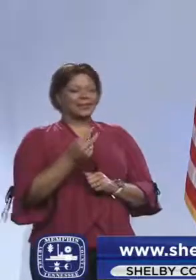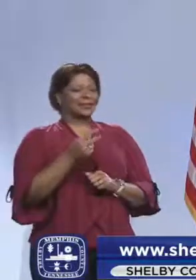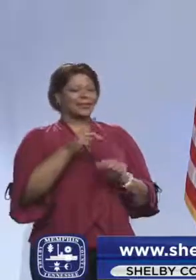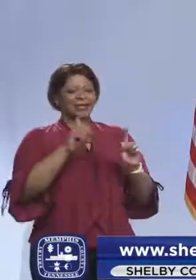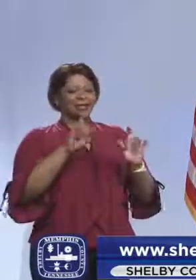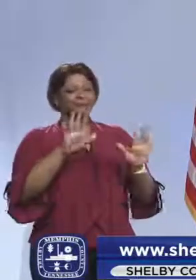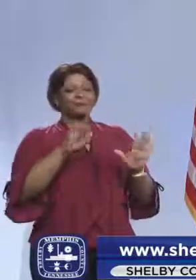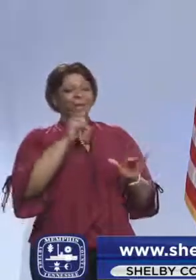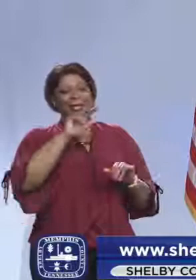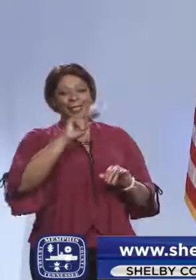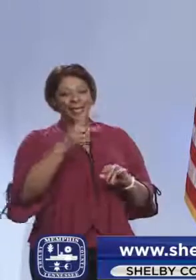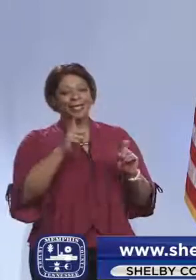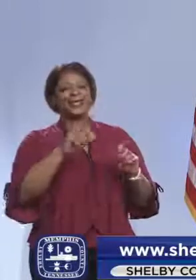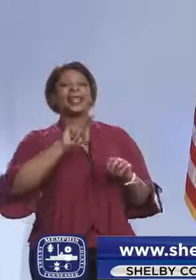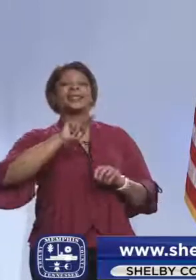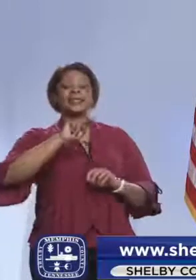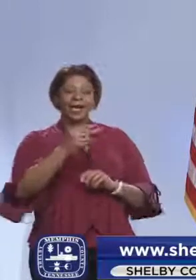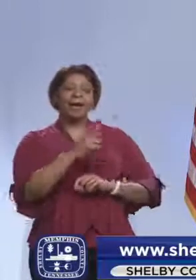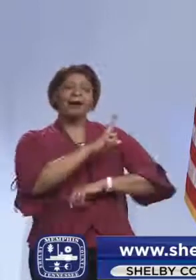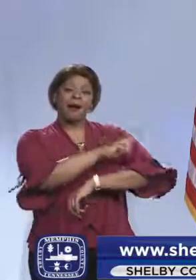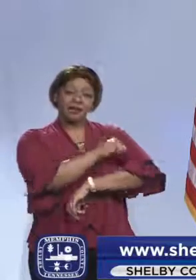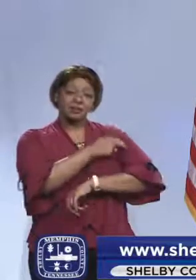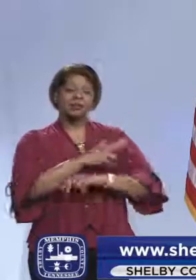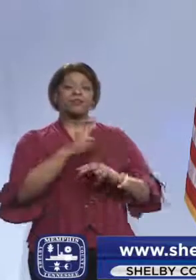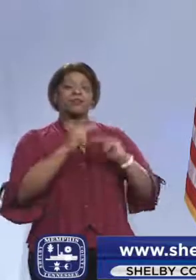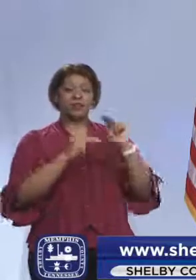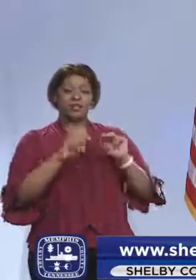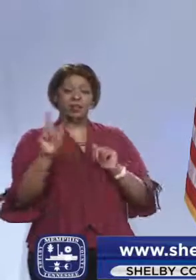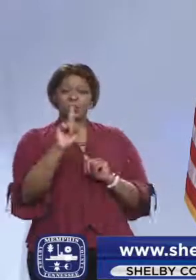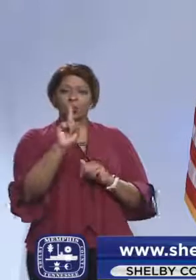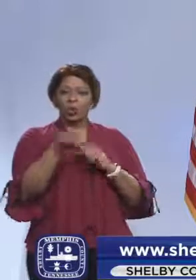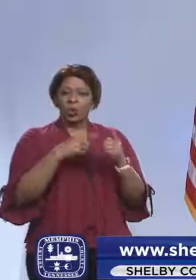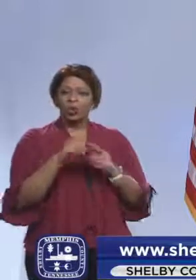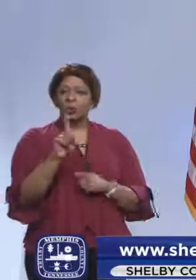testing, second overflow hospital facility be?